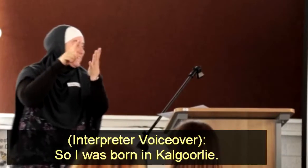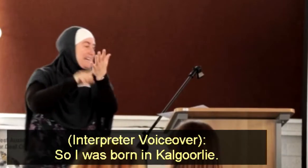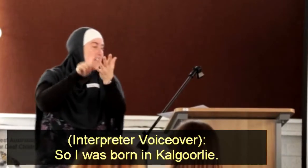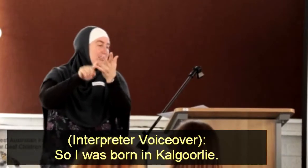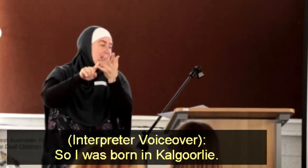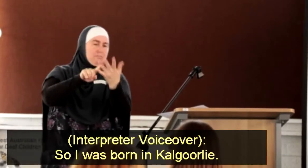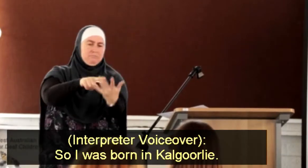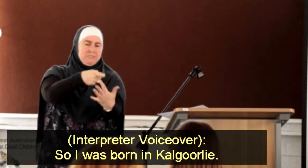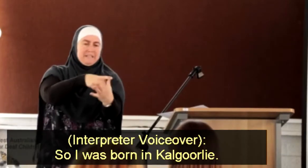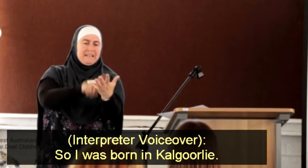So I was born in Kalgoorlie.